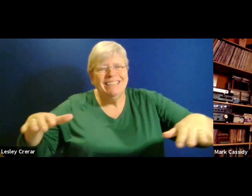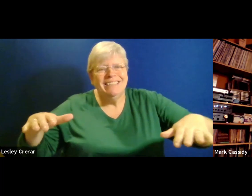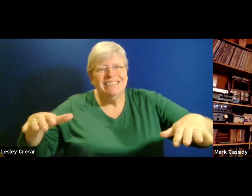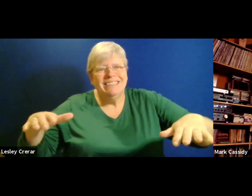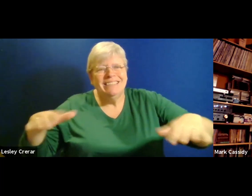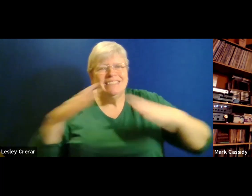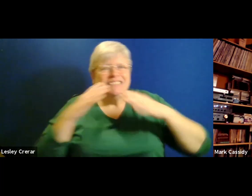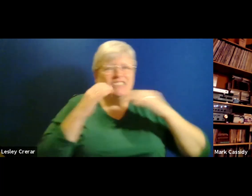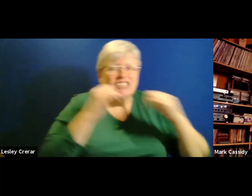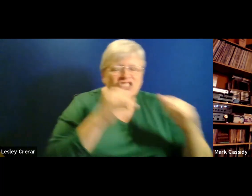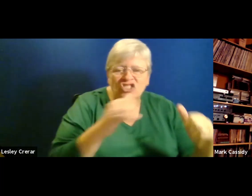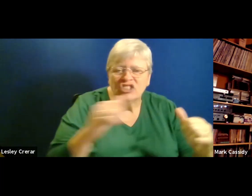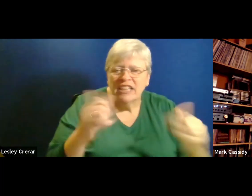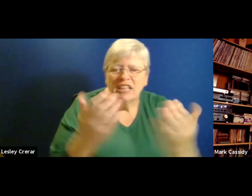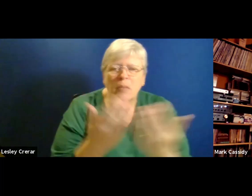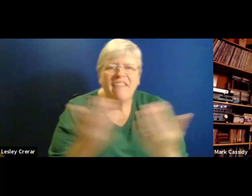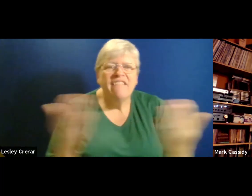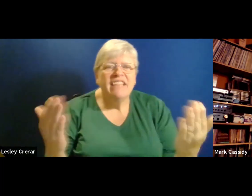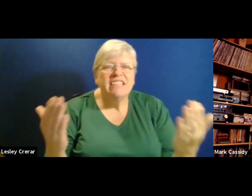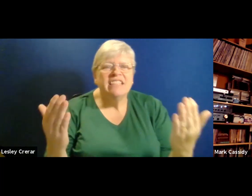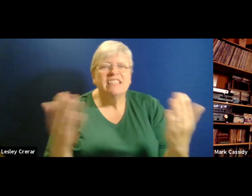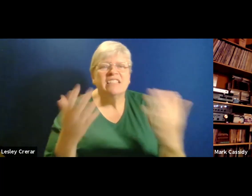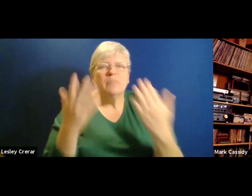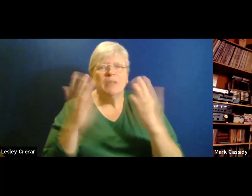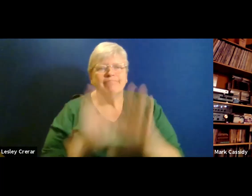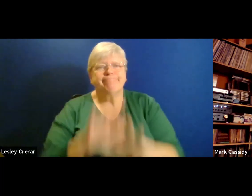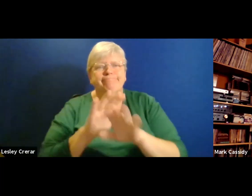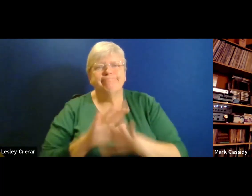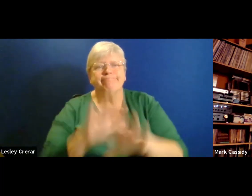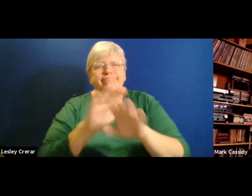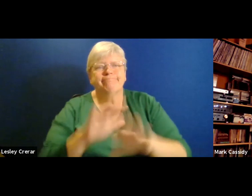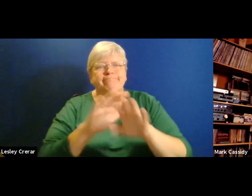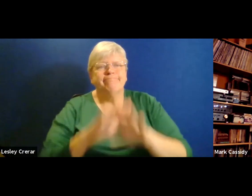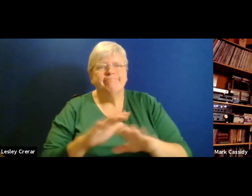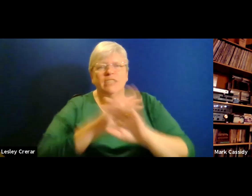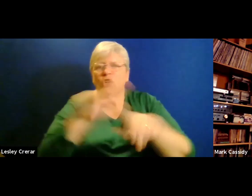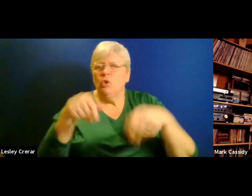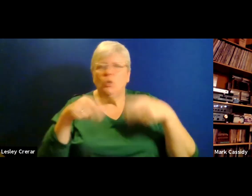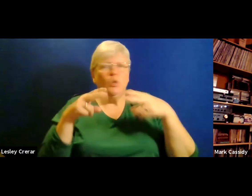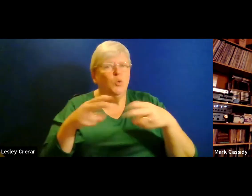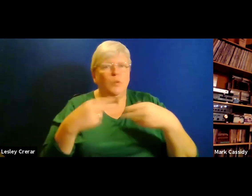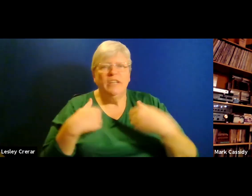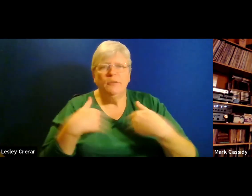Checked by picket fences, yet marching still, there is no way to hold it back.